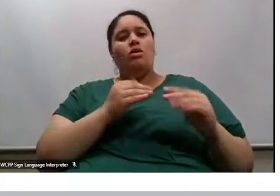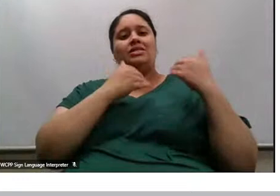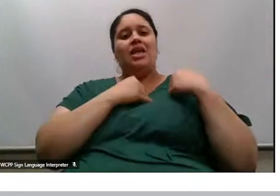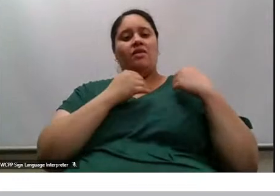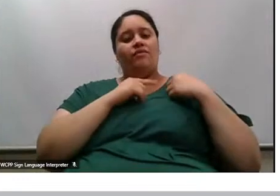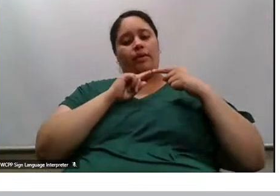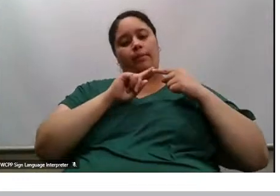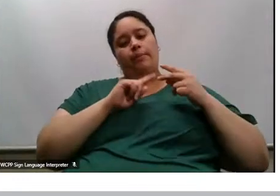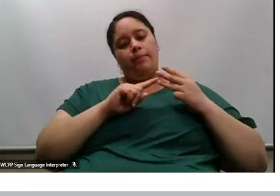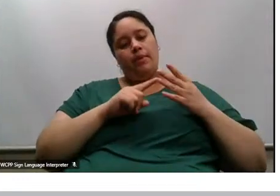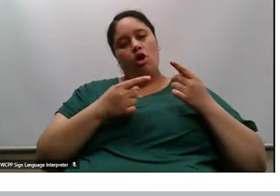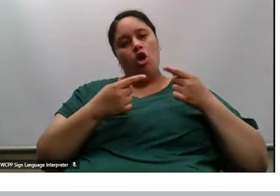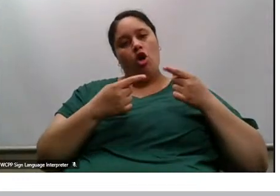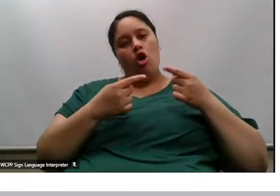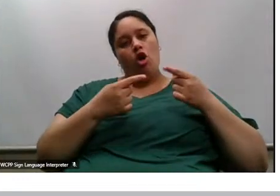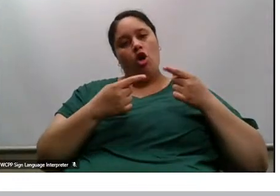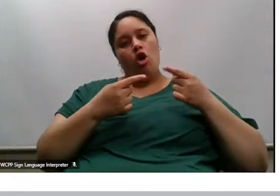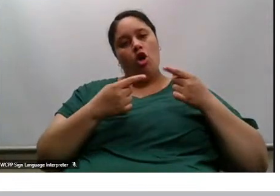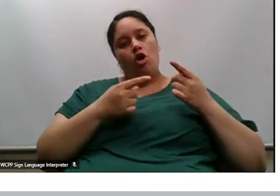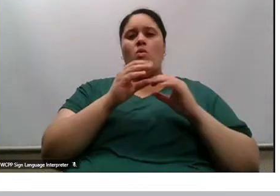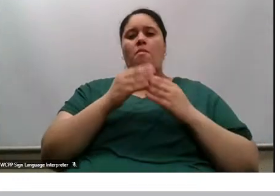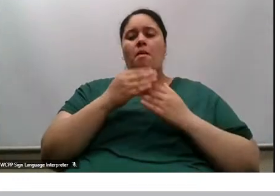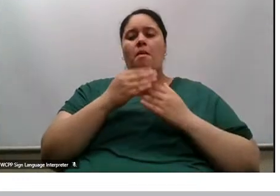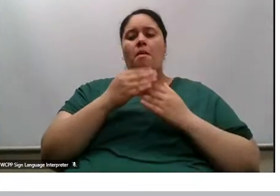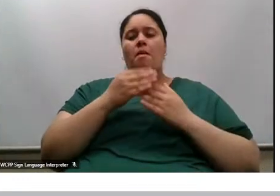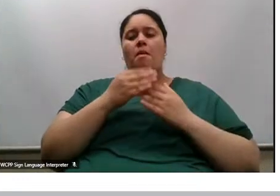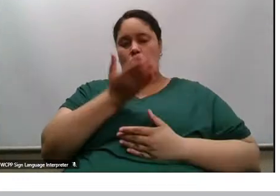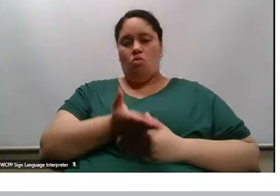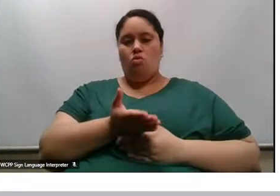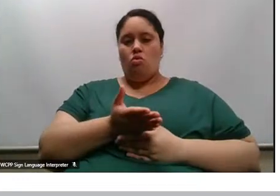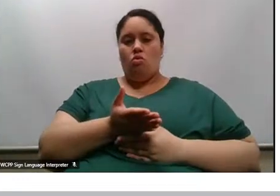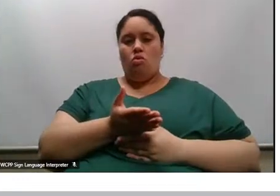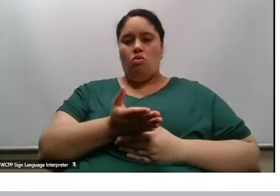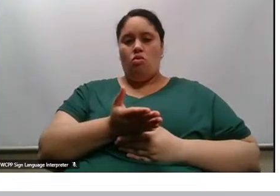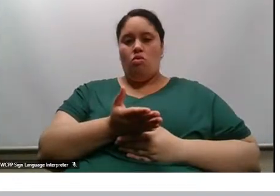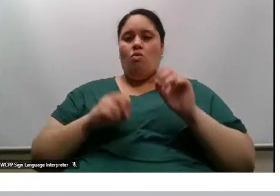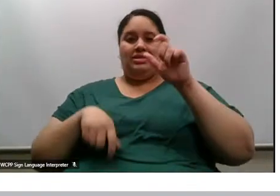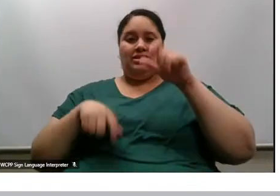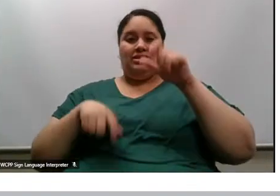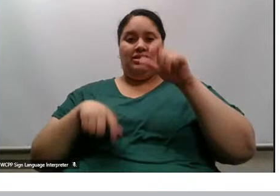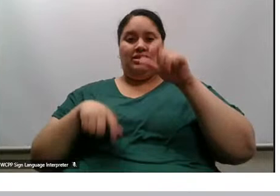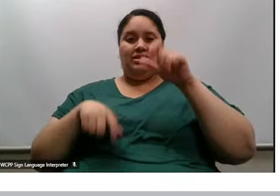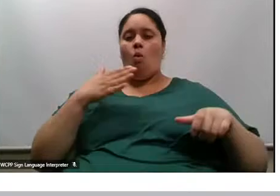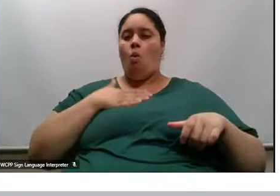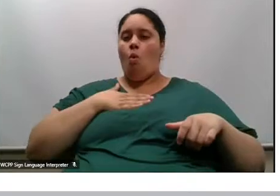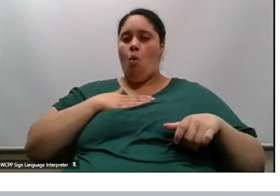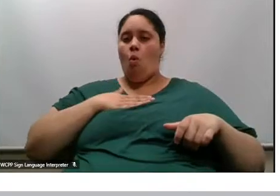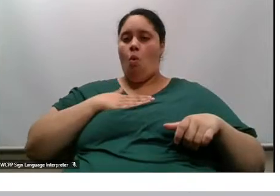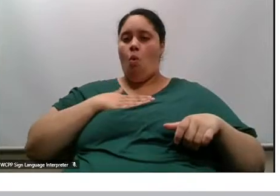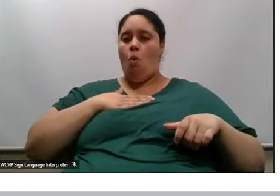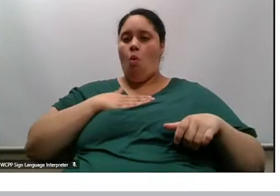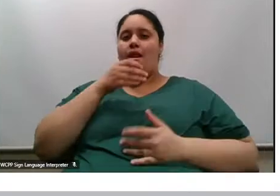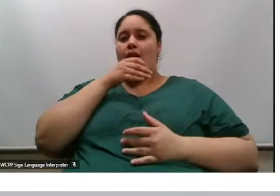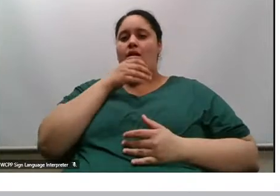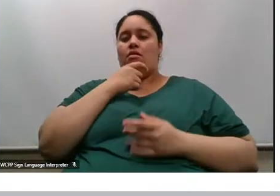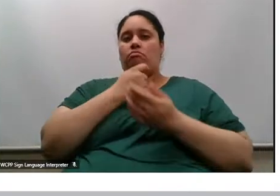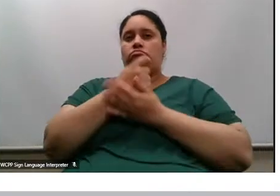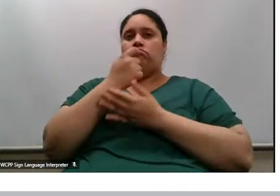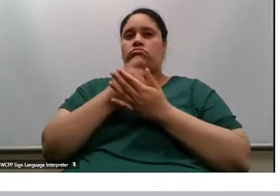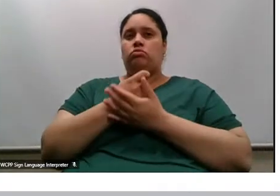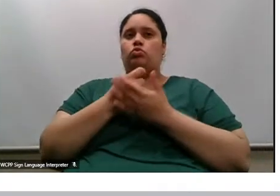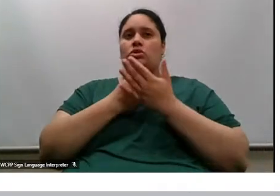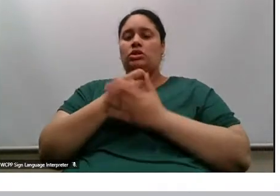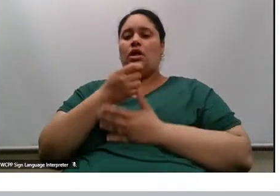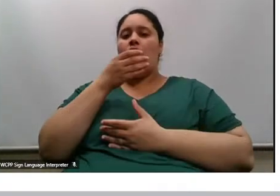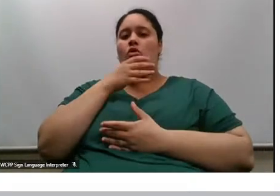There's compliance. I think no member, no citizen would ever want any liquor outlet to sell